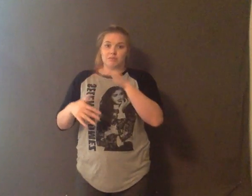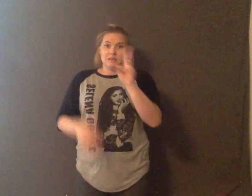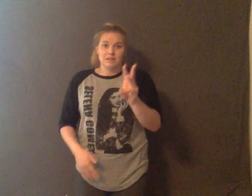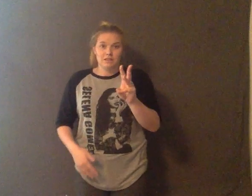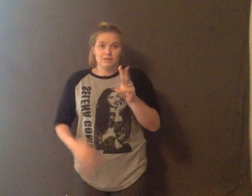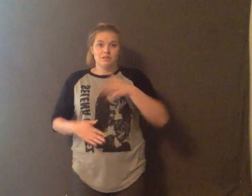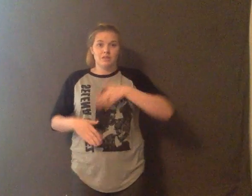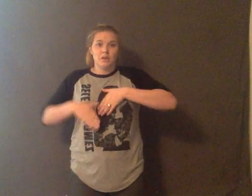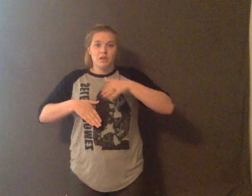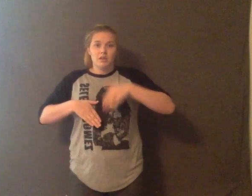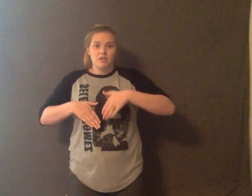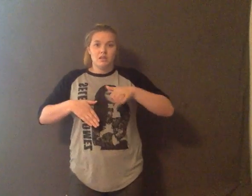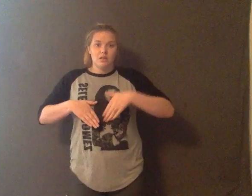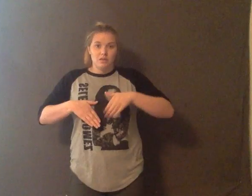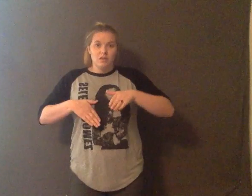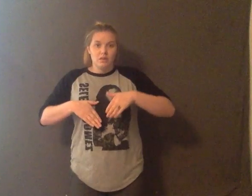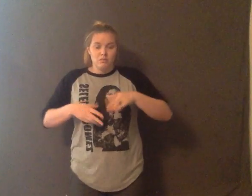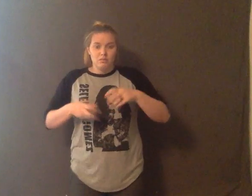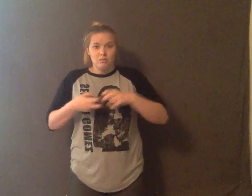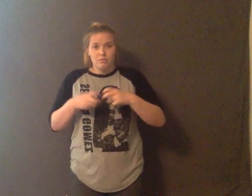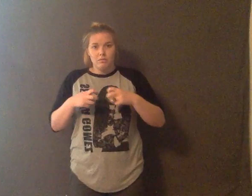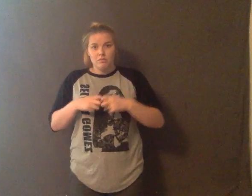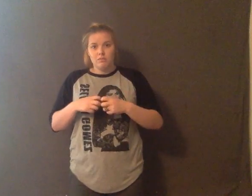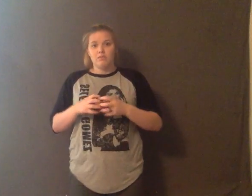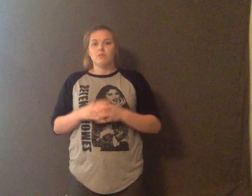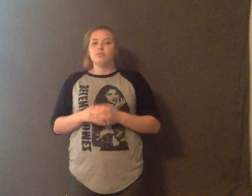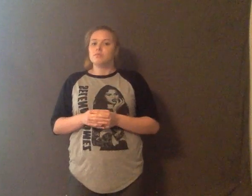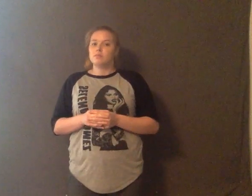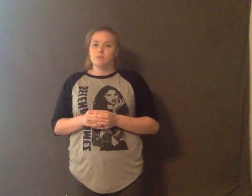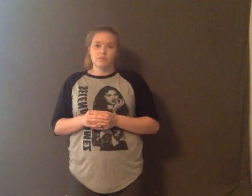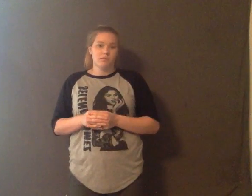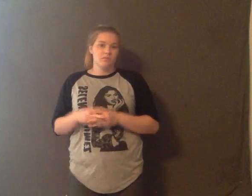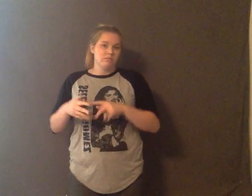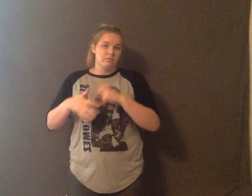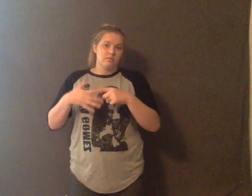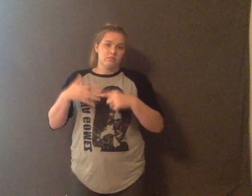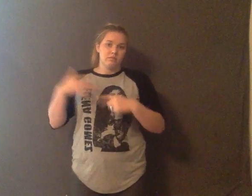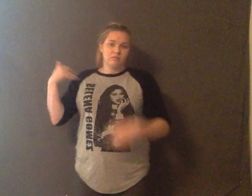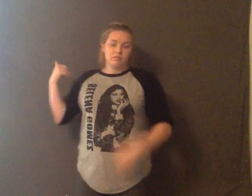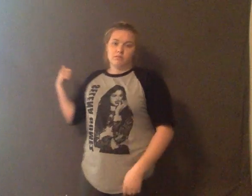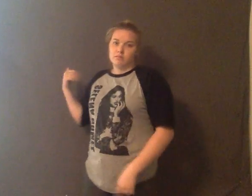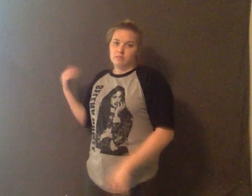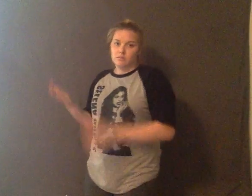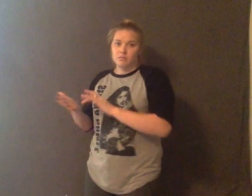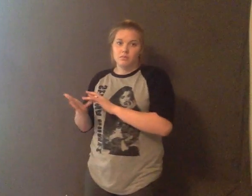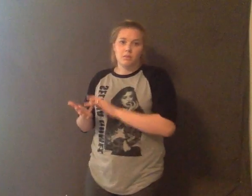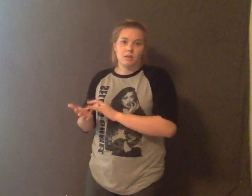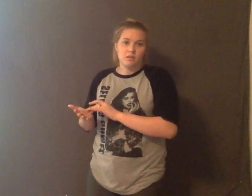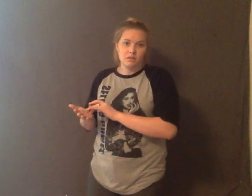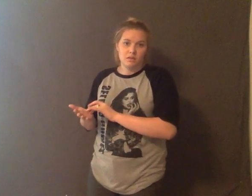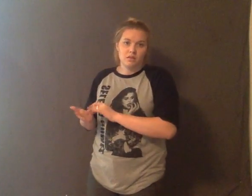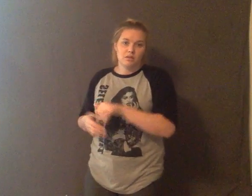even after 4 years of shots. And then another medicine to help take care of side effects from some of those